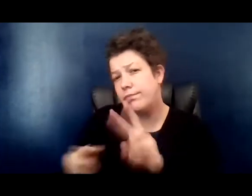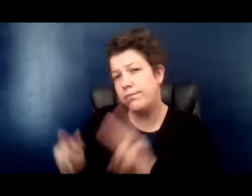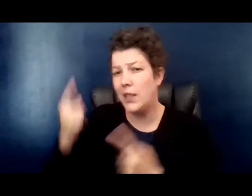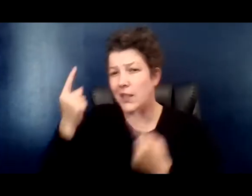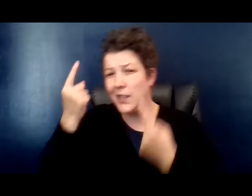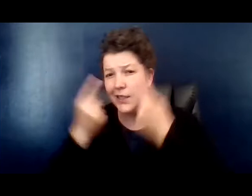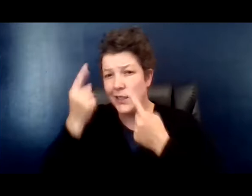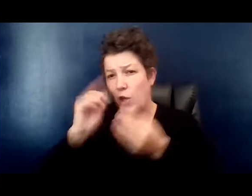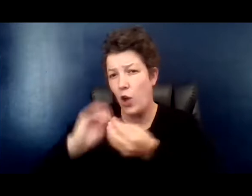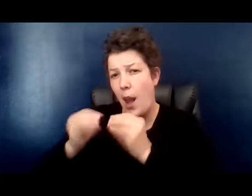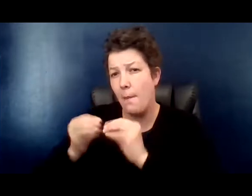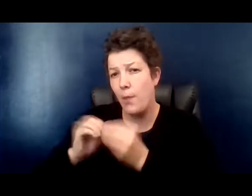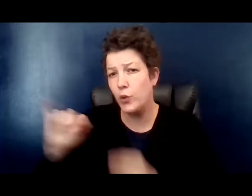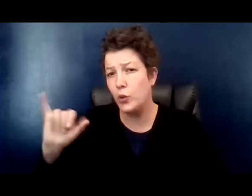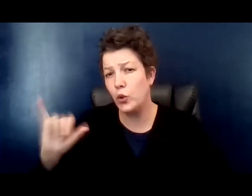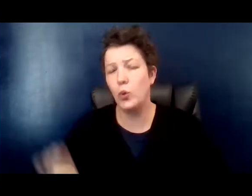opening up,